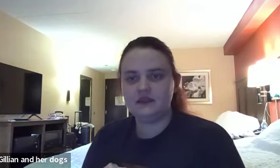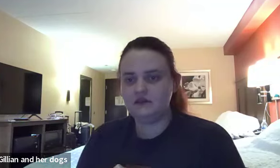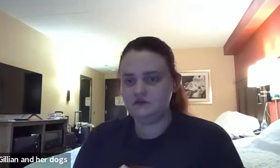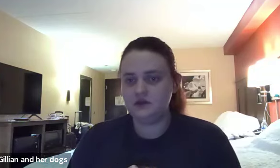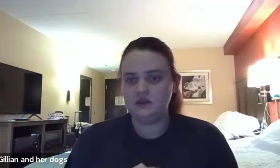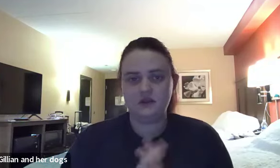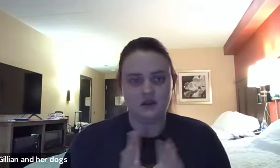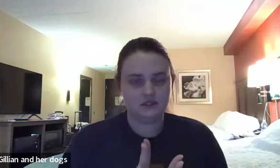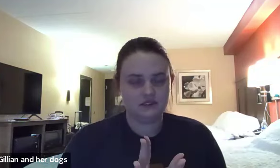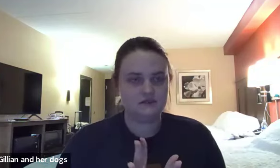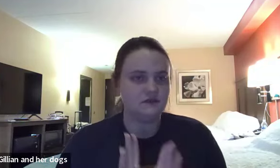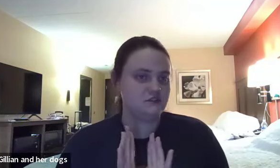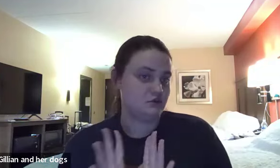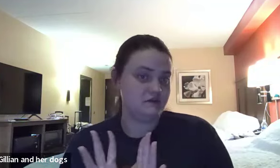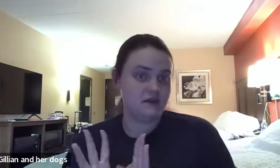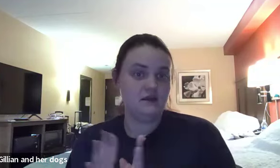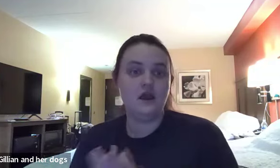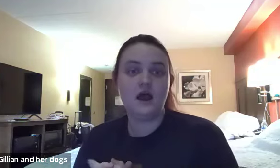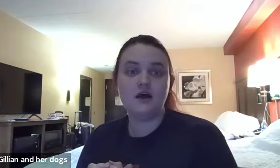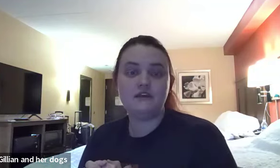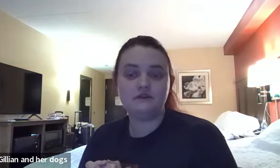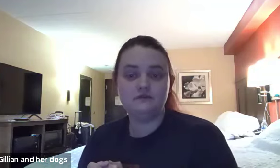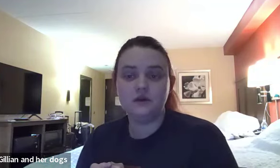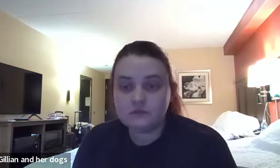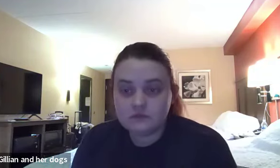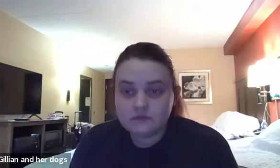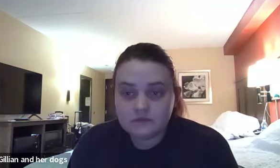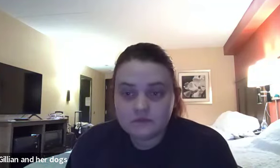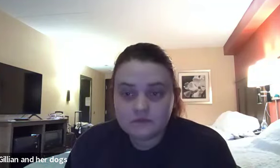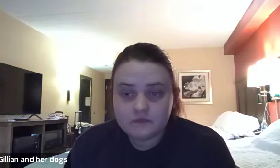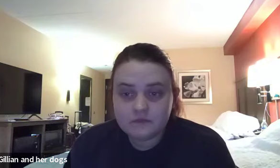If not, that's totally fine. If you, oh,